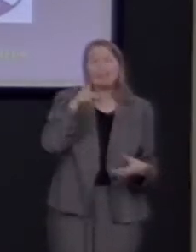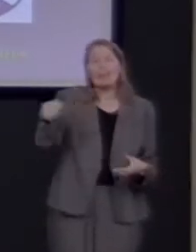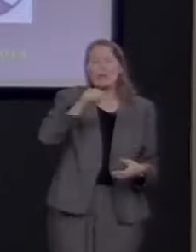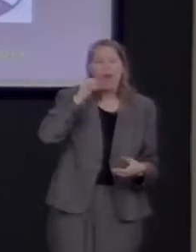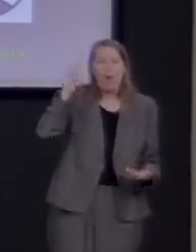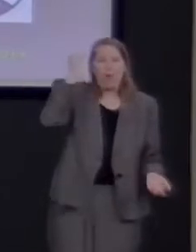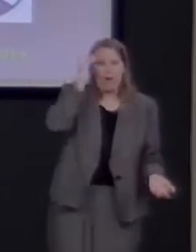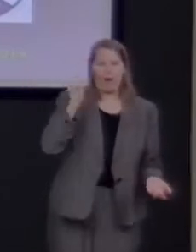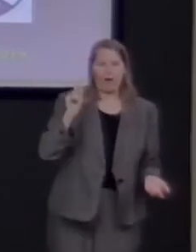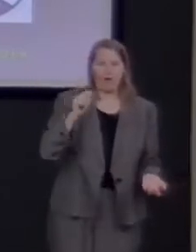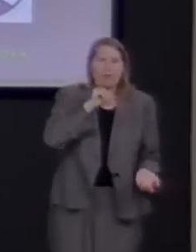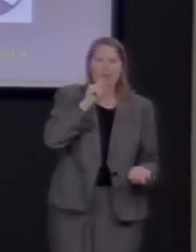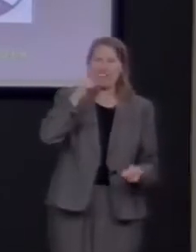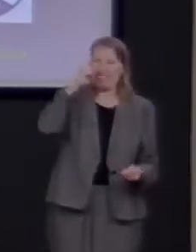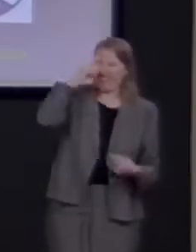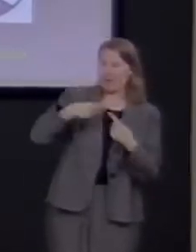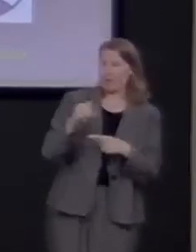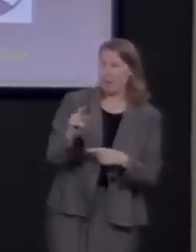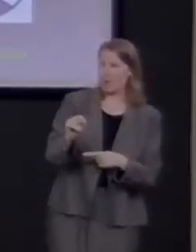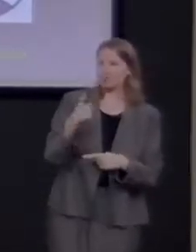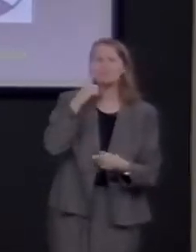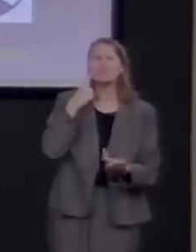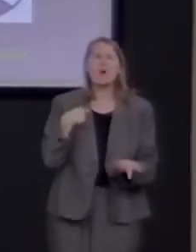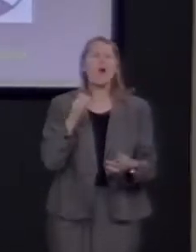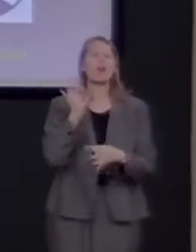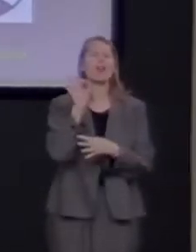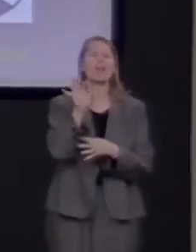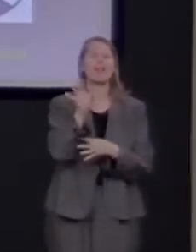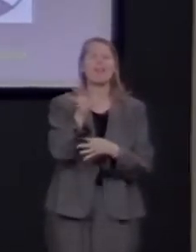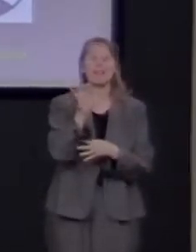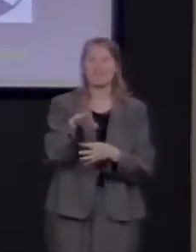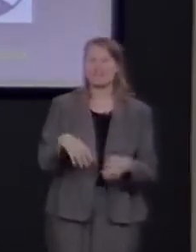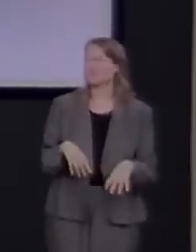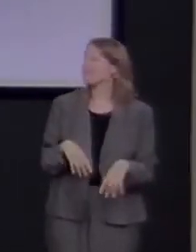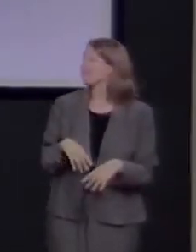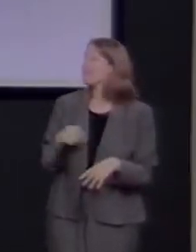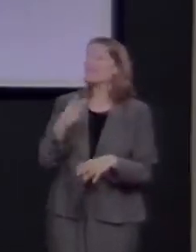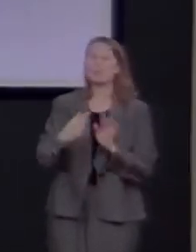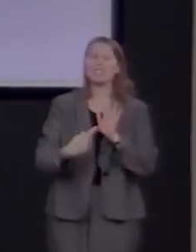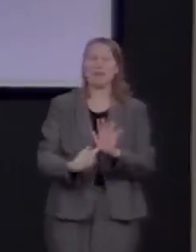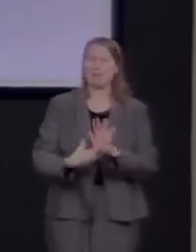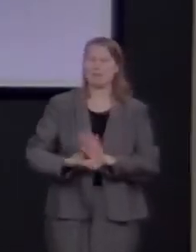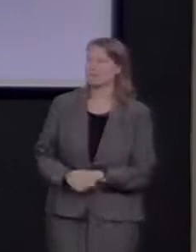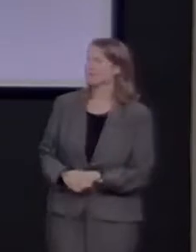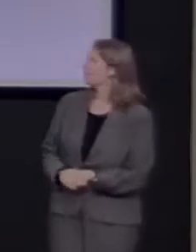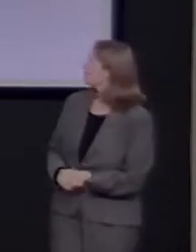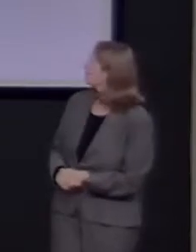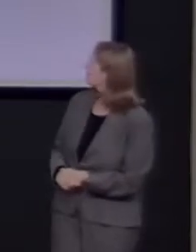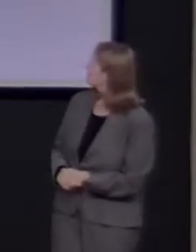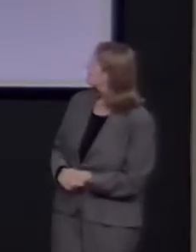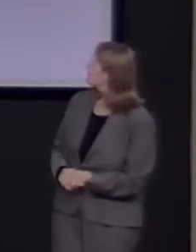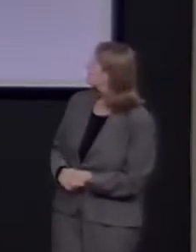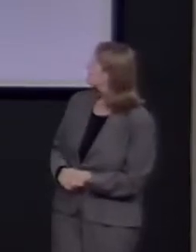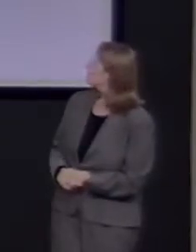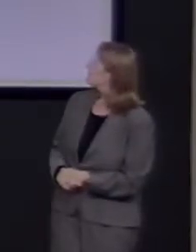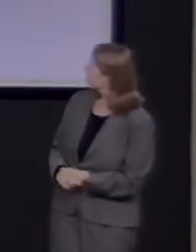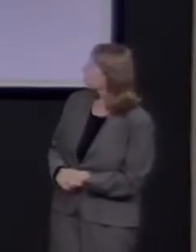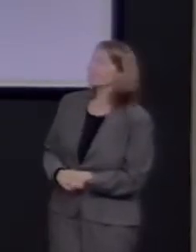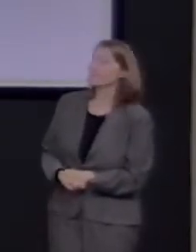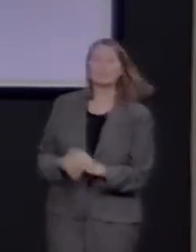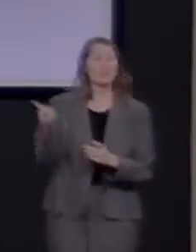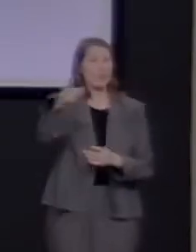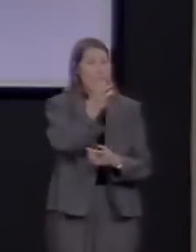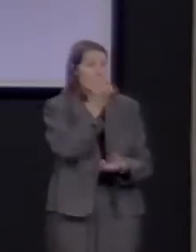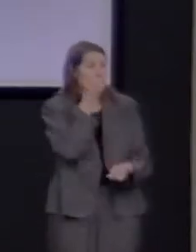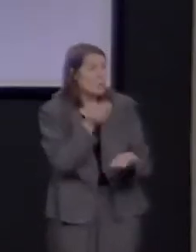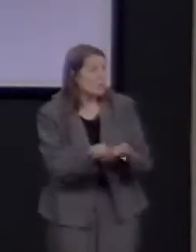consciously reflect upon. So let me just illustrate this by giving you a few examples. So let's say you're going to the grocery